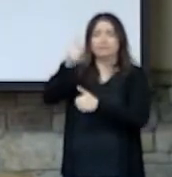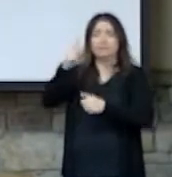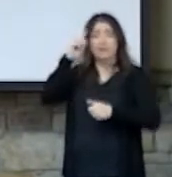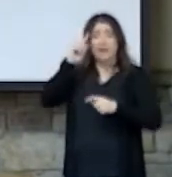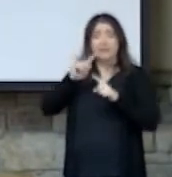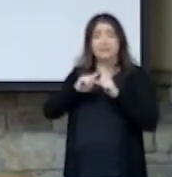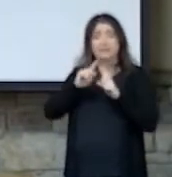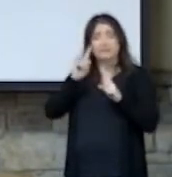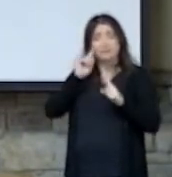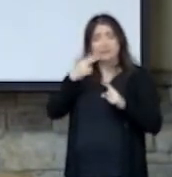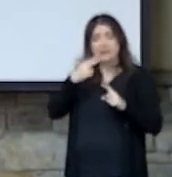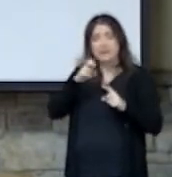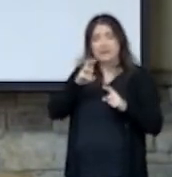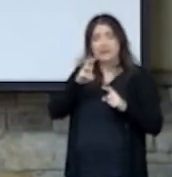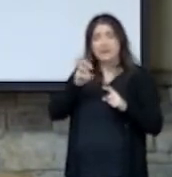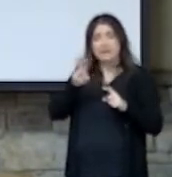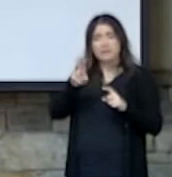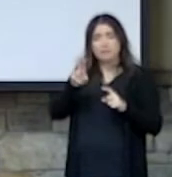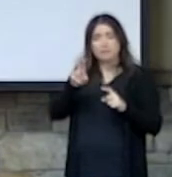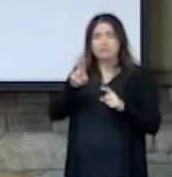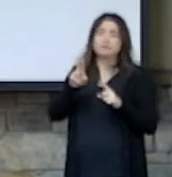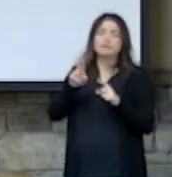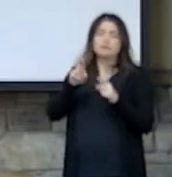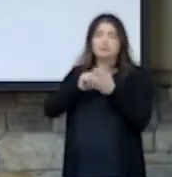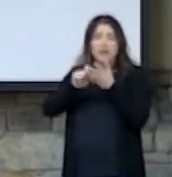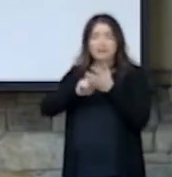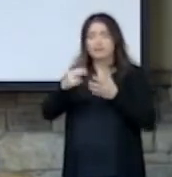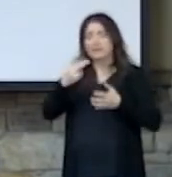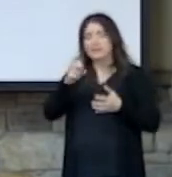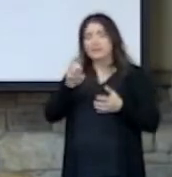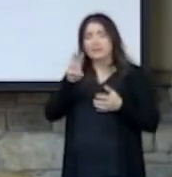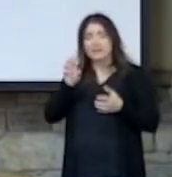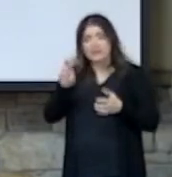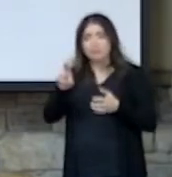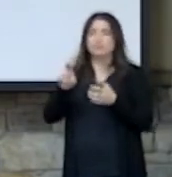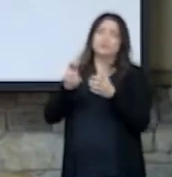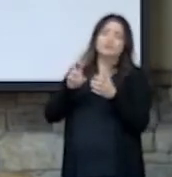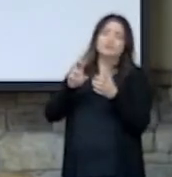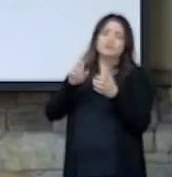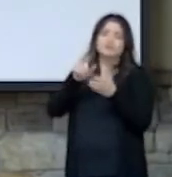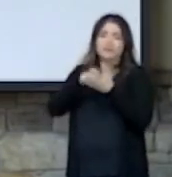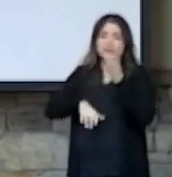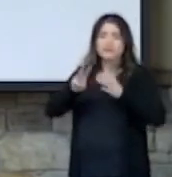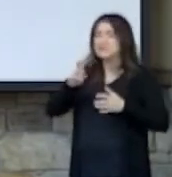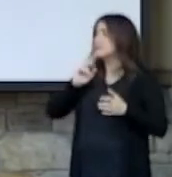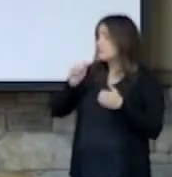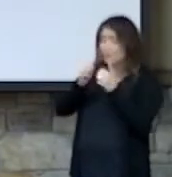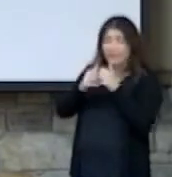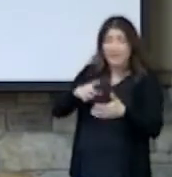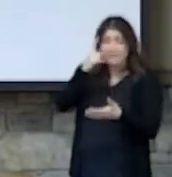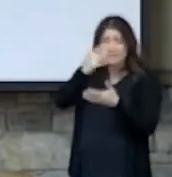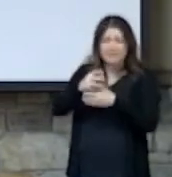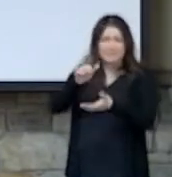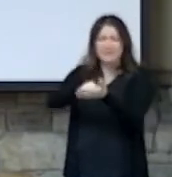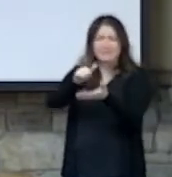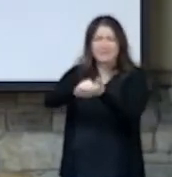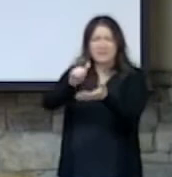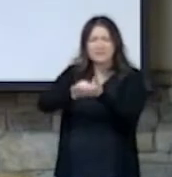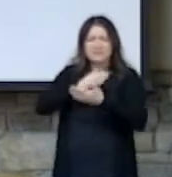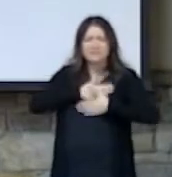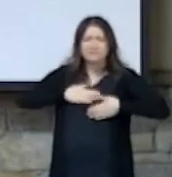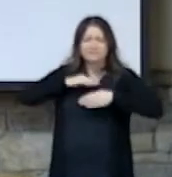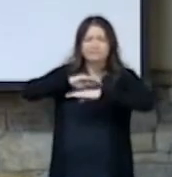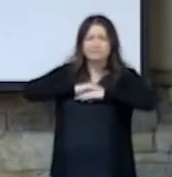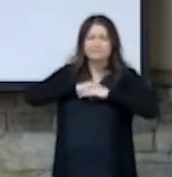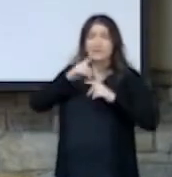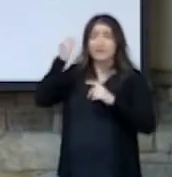writer. In Hebrews chapter 11 and verse 6, he would say, without faith, it is impossible to please him. For whoever would draw near to